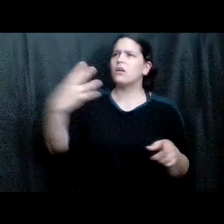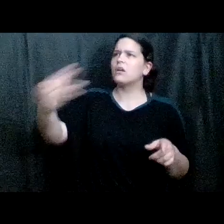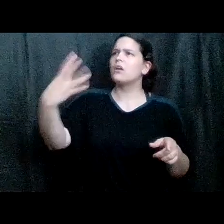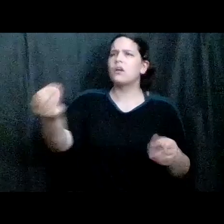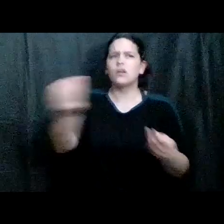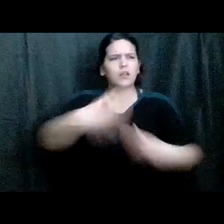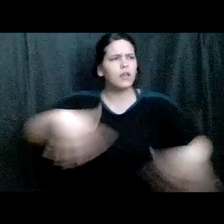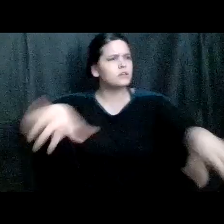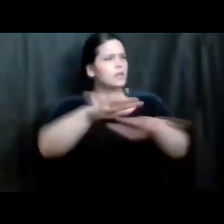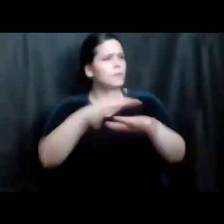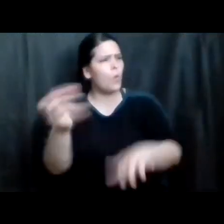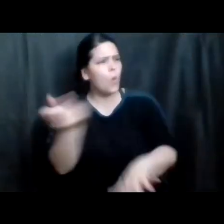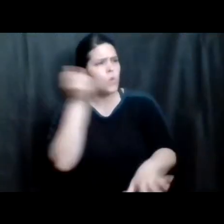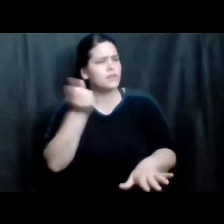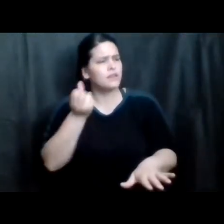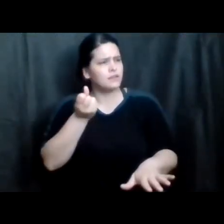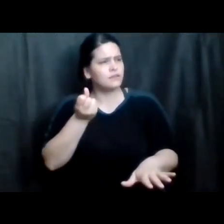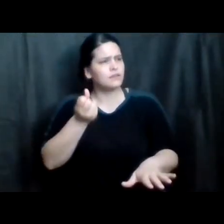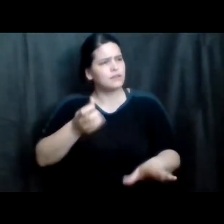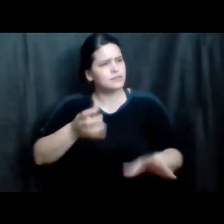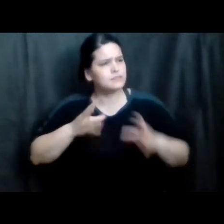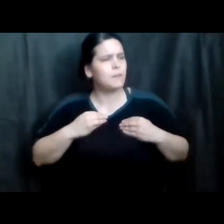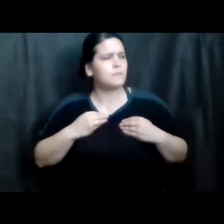accepting internal teachings of personal truths.